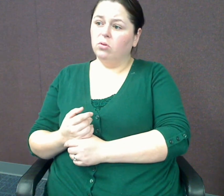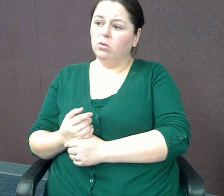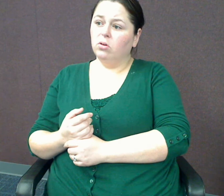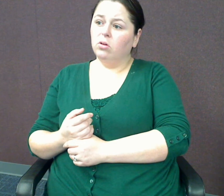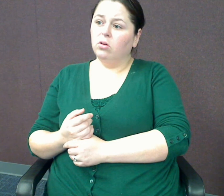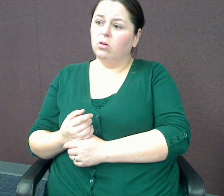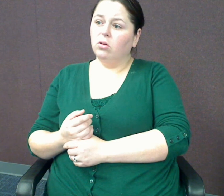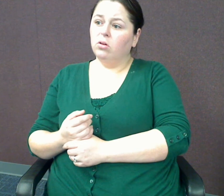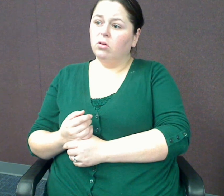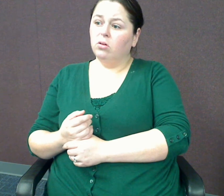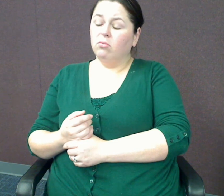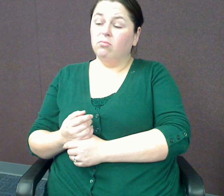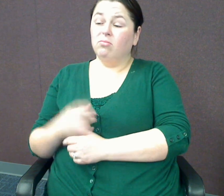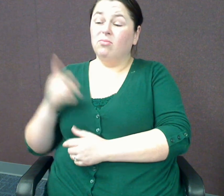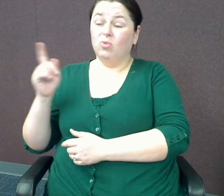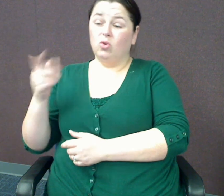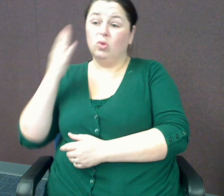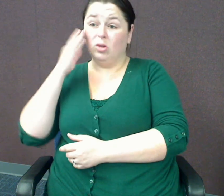She knows you.